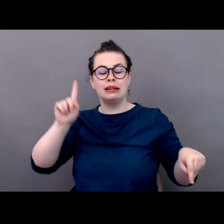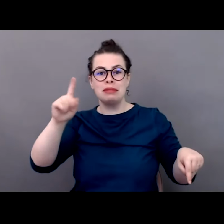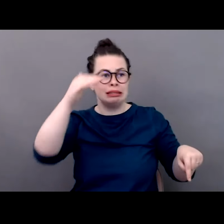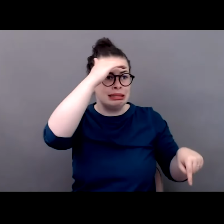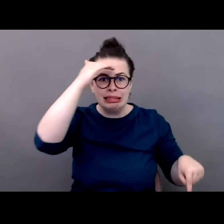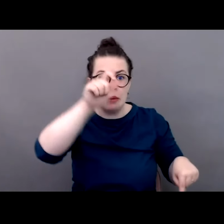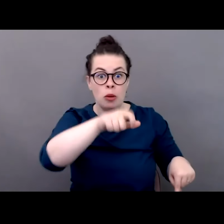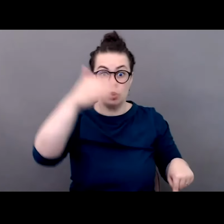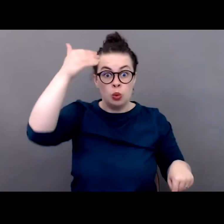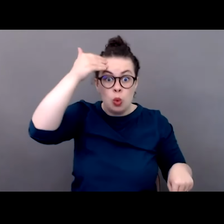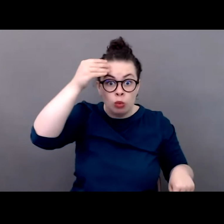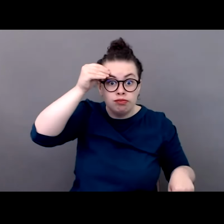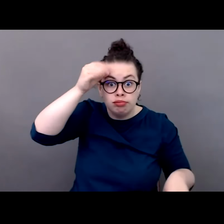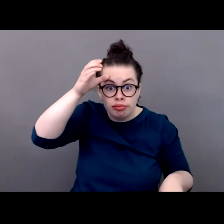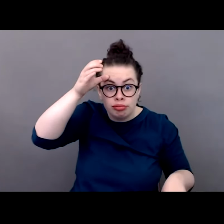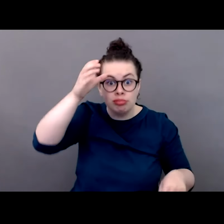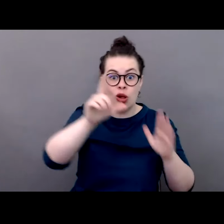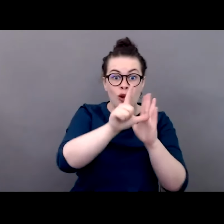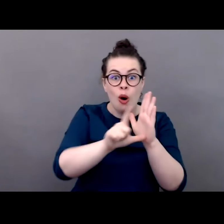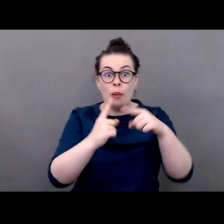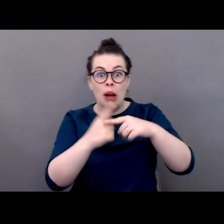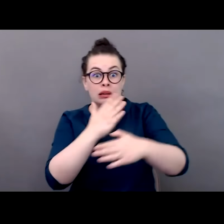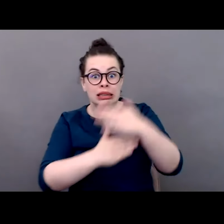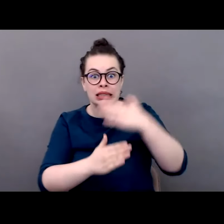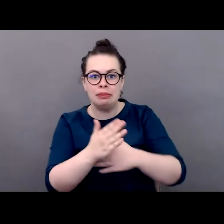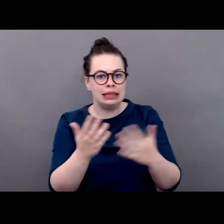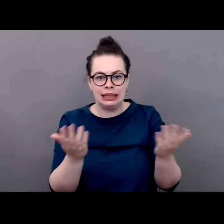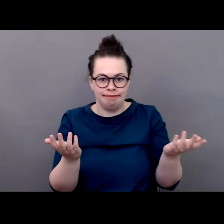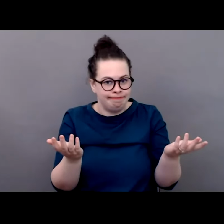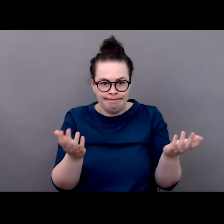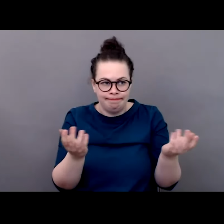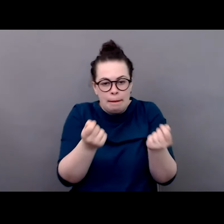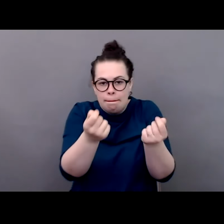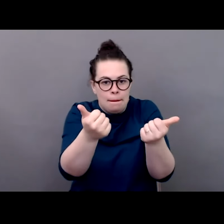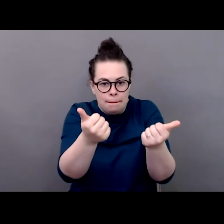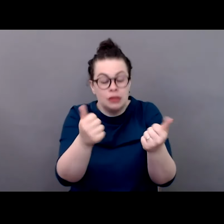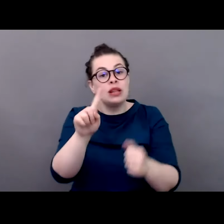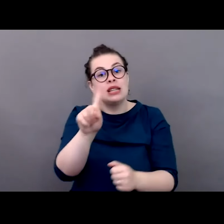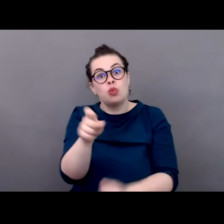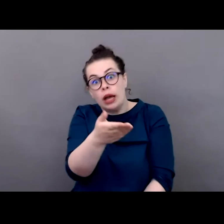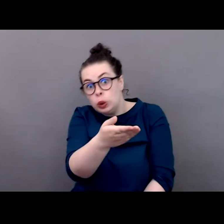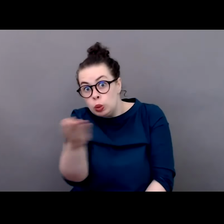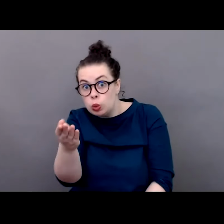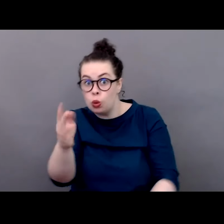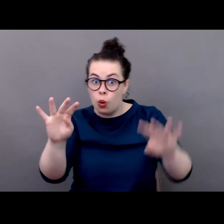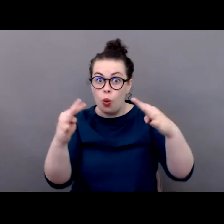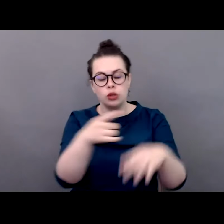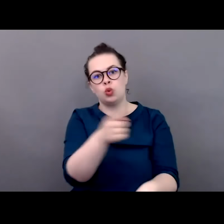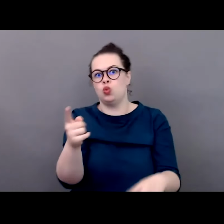in. Having disability-specific expertise is often much more